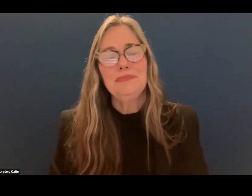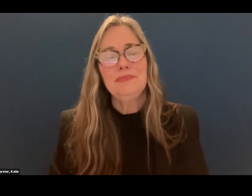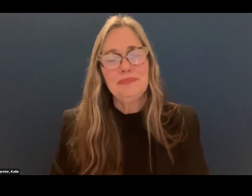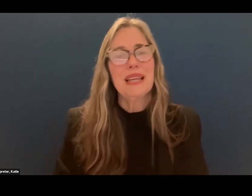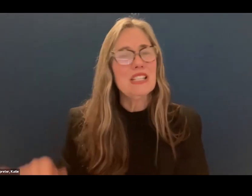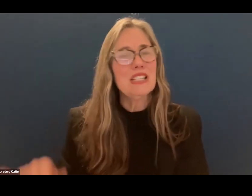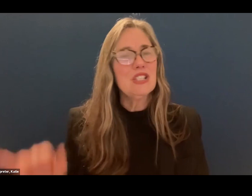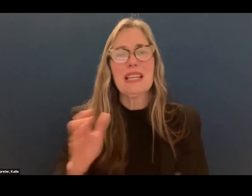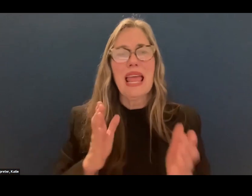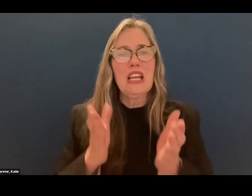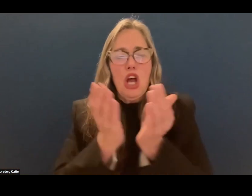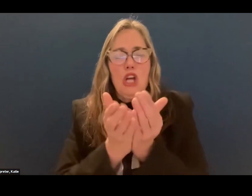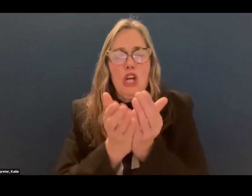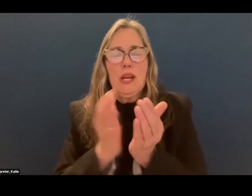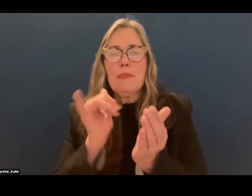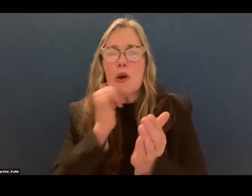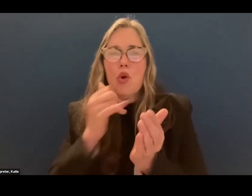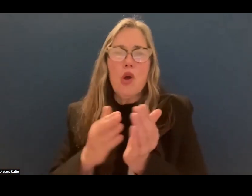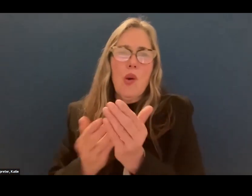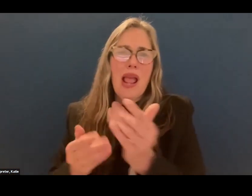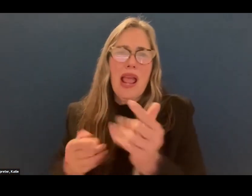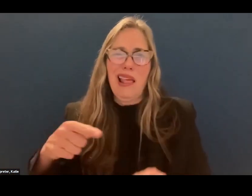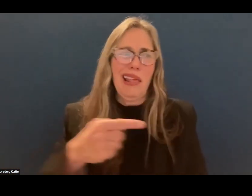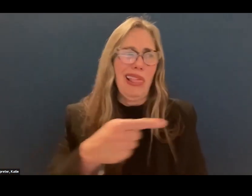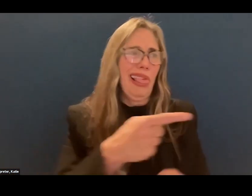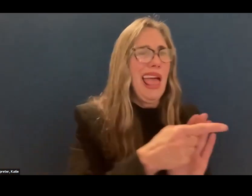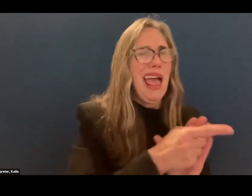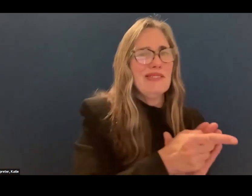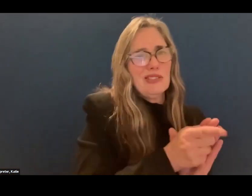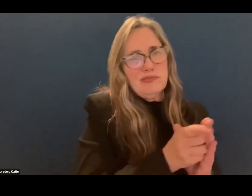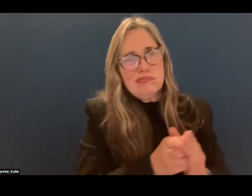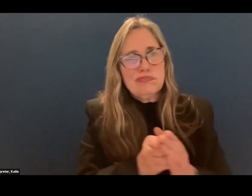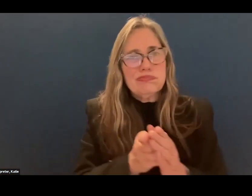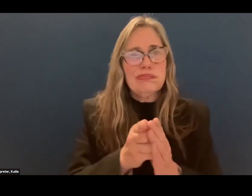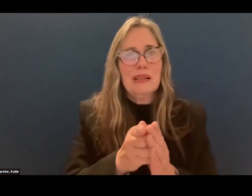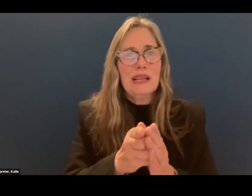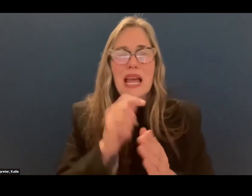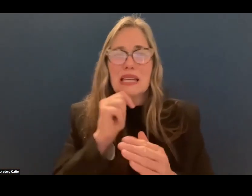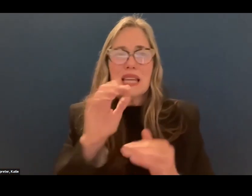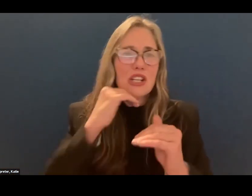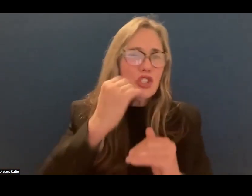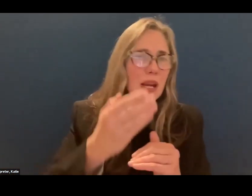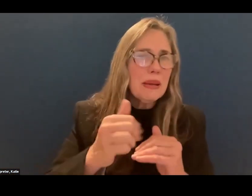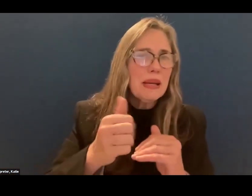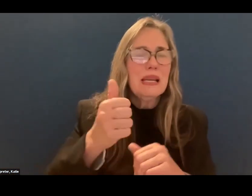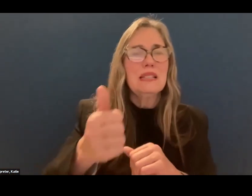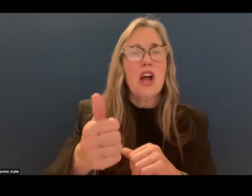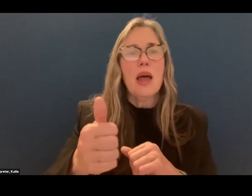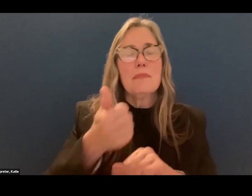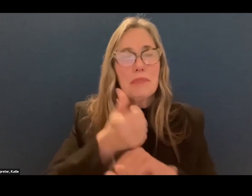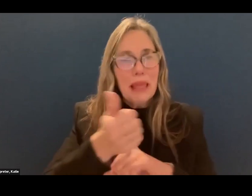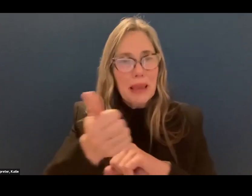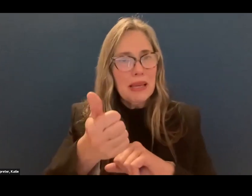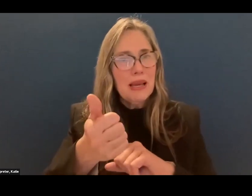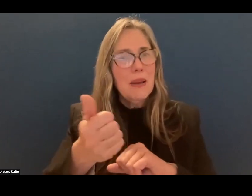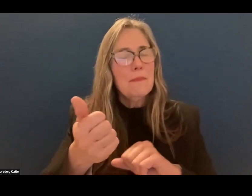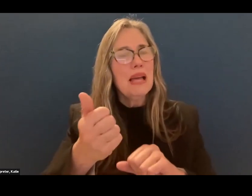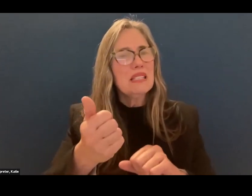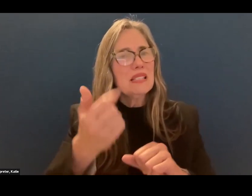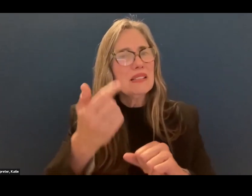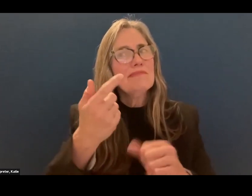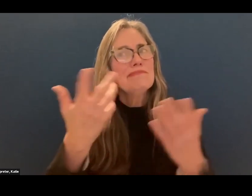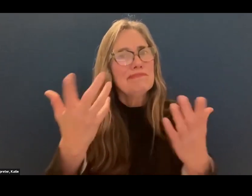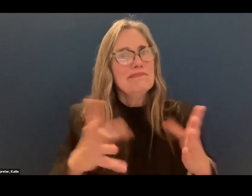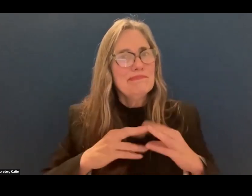also important to share our frustration Absolutely. where we're not moving forward with regards to not shaming or blaming, Yeah, but just absolutely. acknowledging that. And so I appreciate those